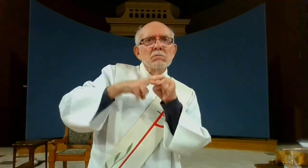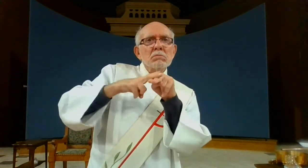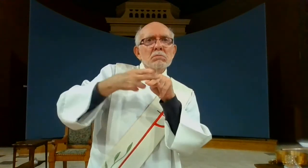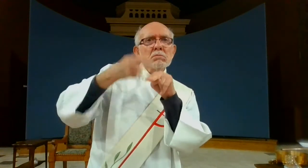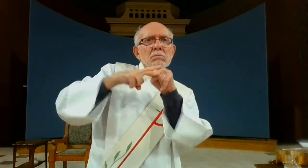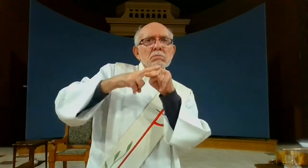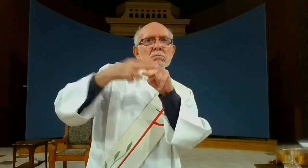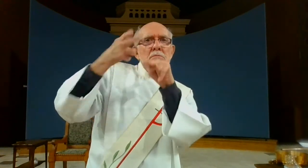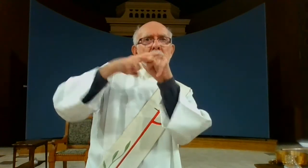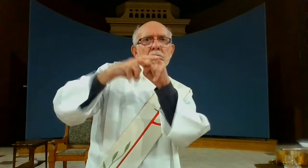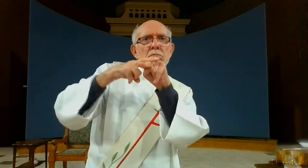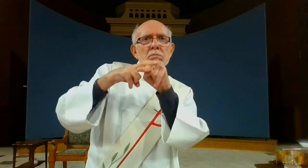And he was very wise.